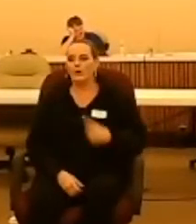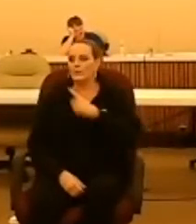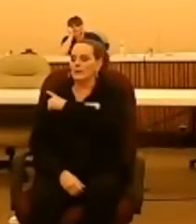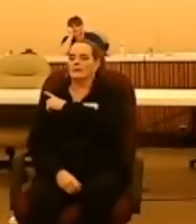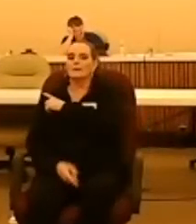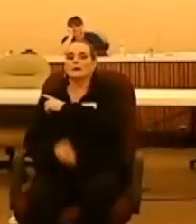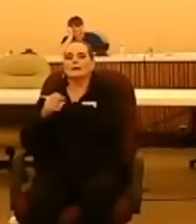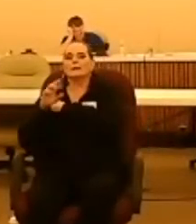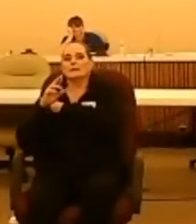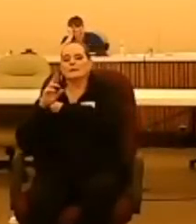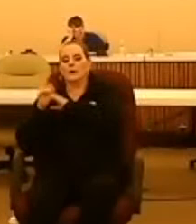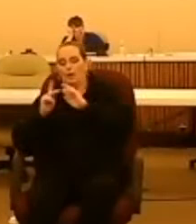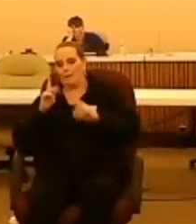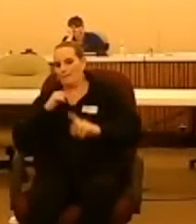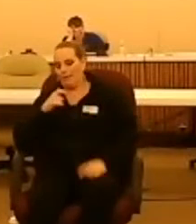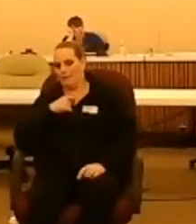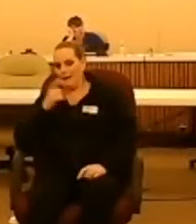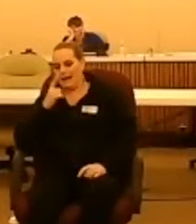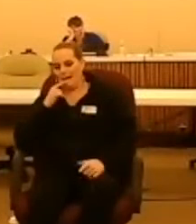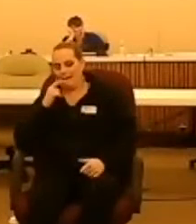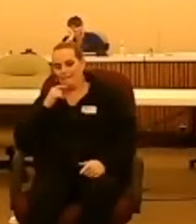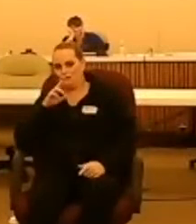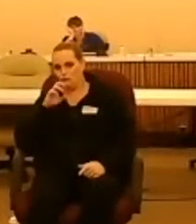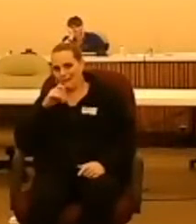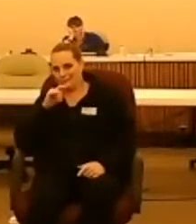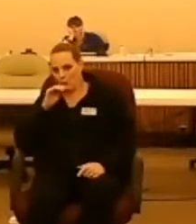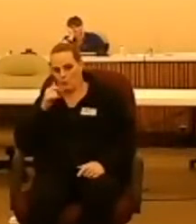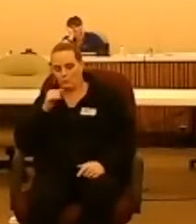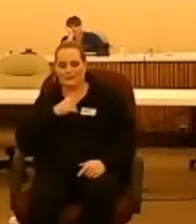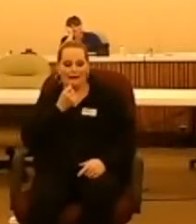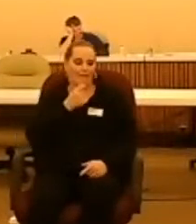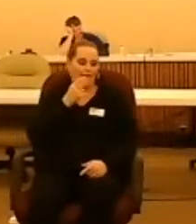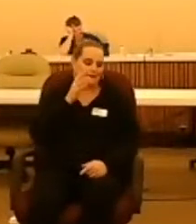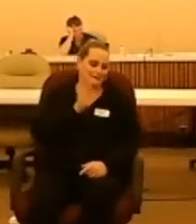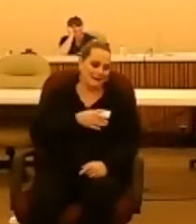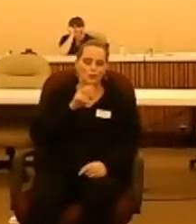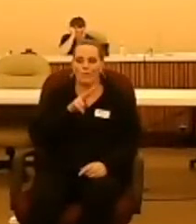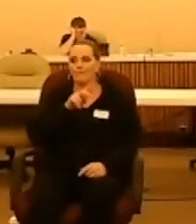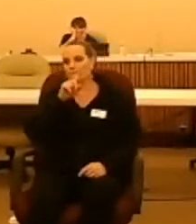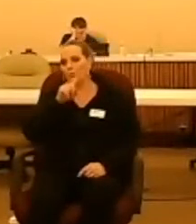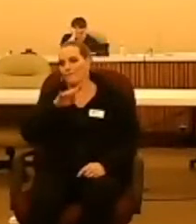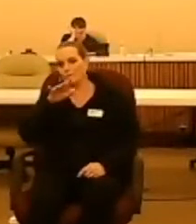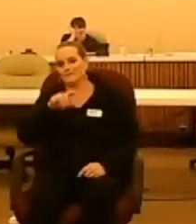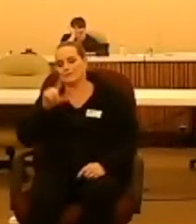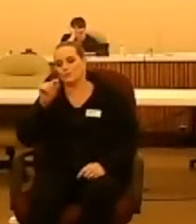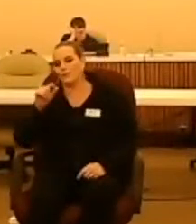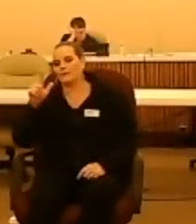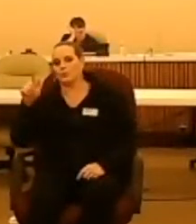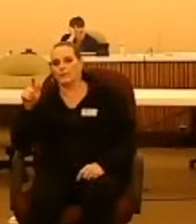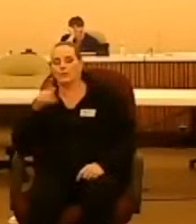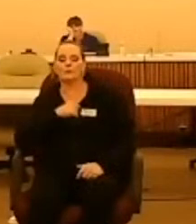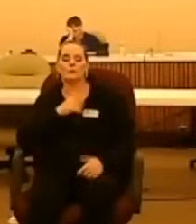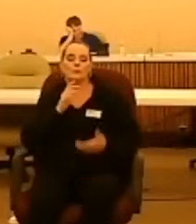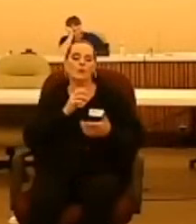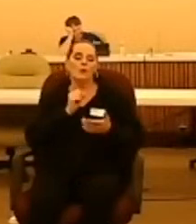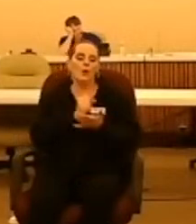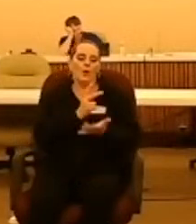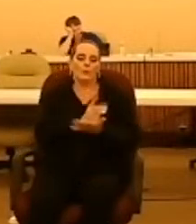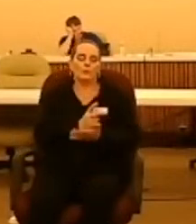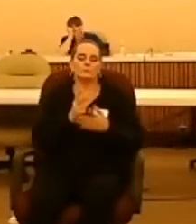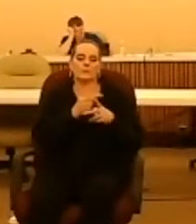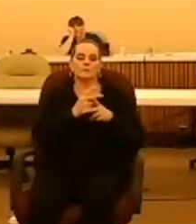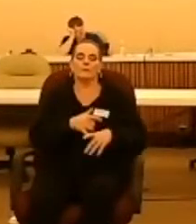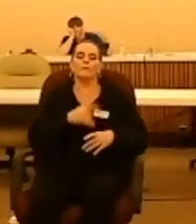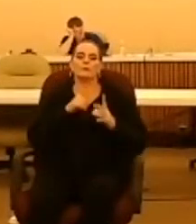Supervisor Schultz and fellow board members, I have resolution number 11-140, 2021 to authorize the supervisor